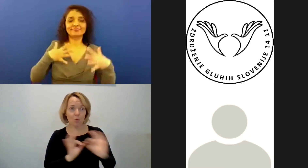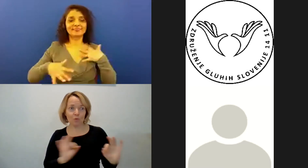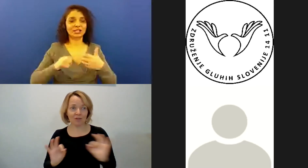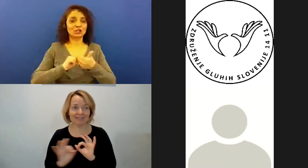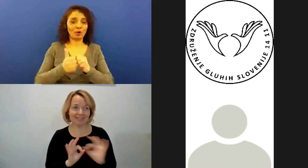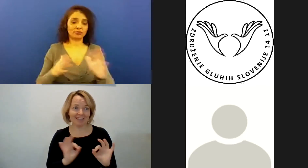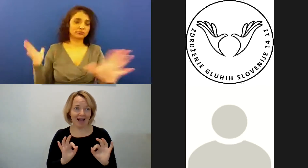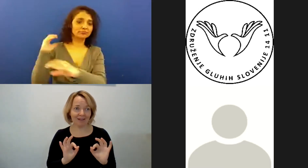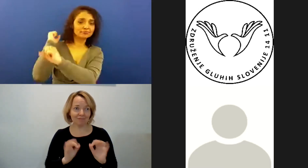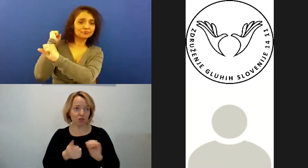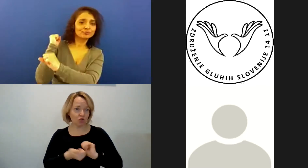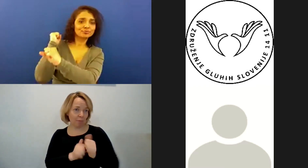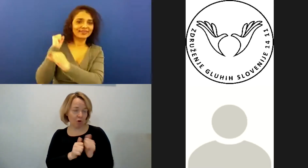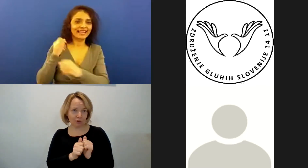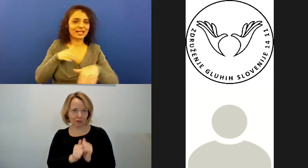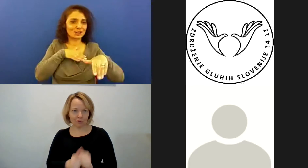get dressed,